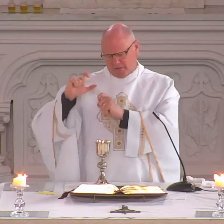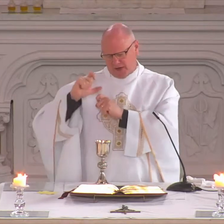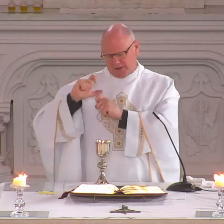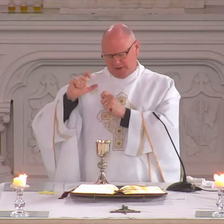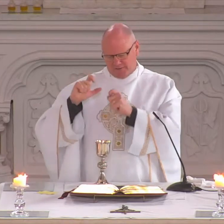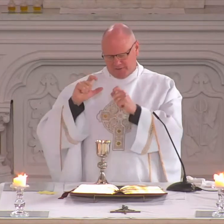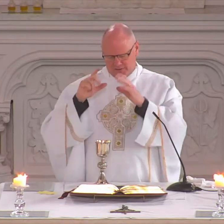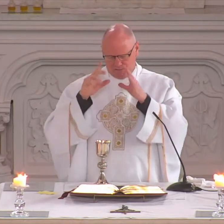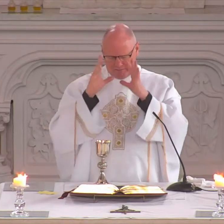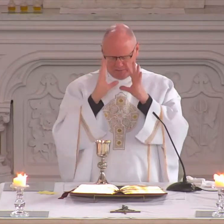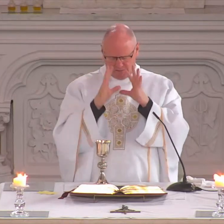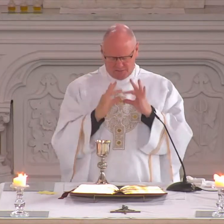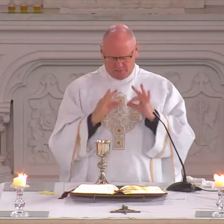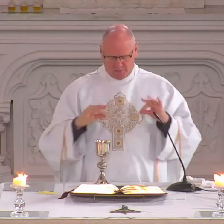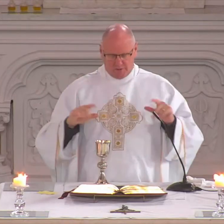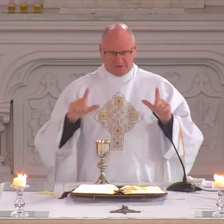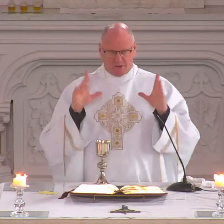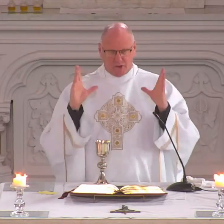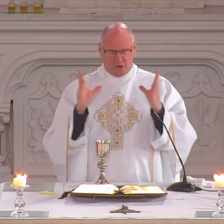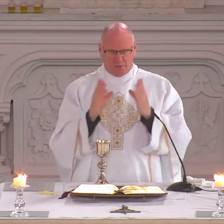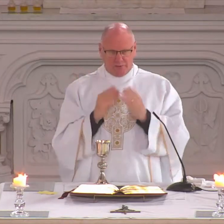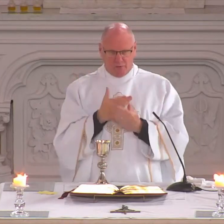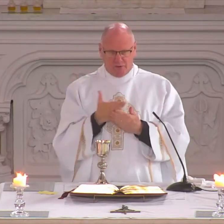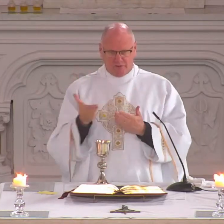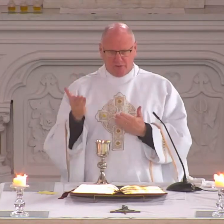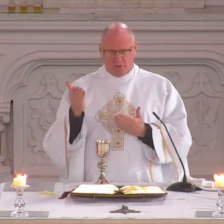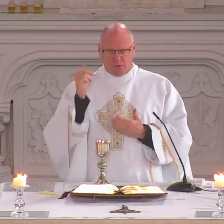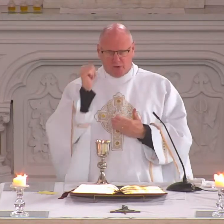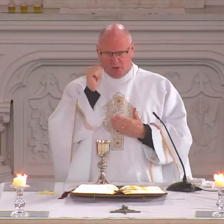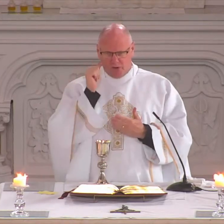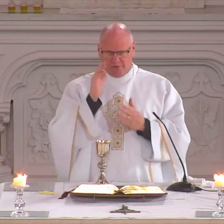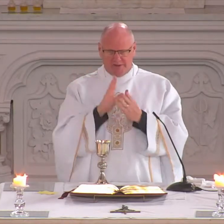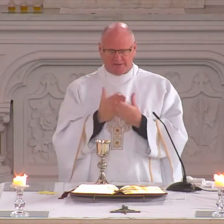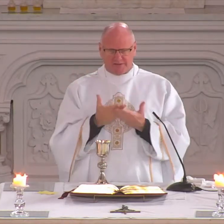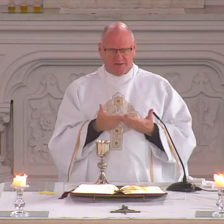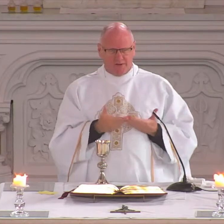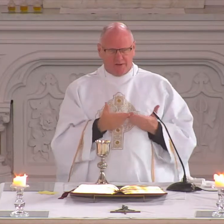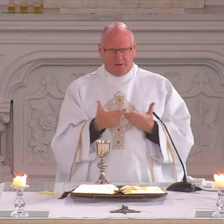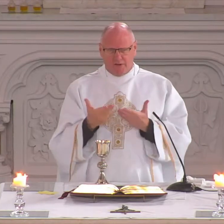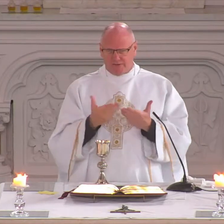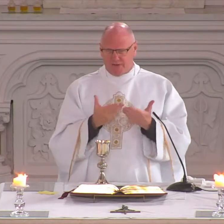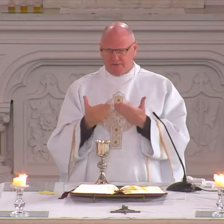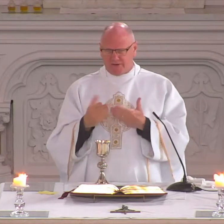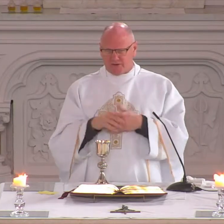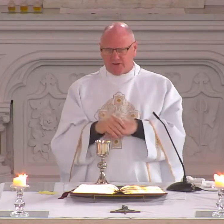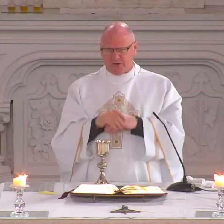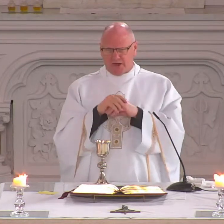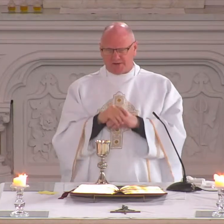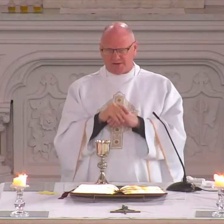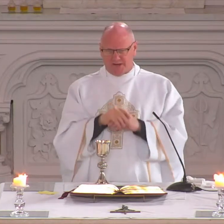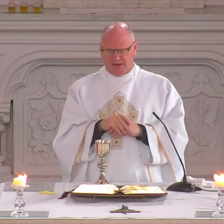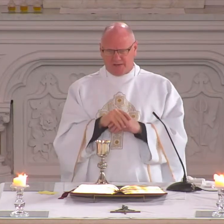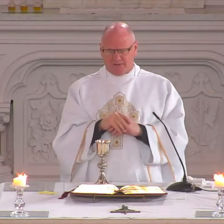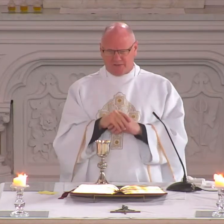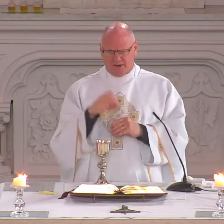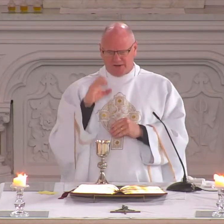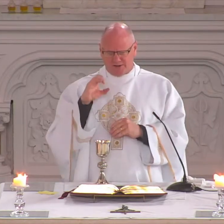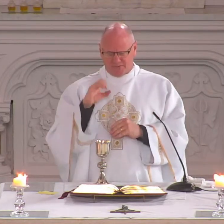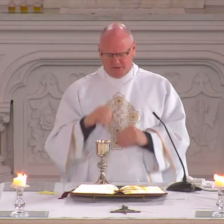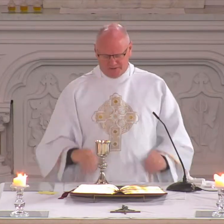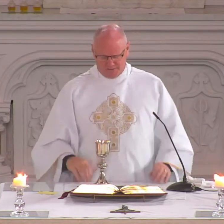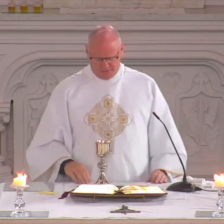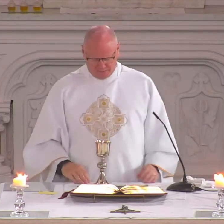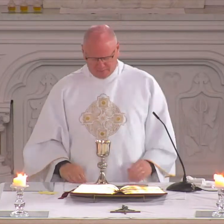forever and ever. The peace of the Lord be with you always." Let's offer each other a sign of